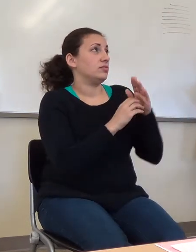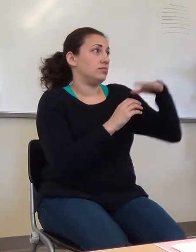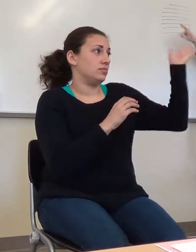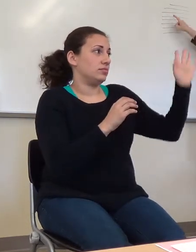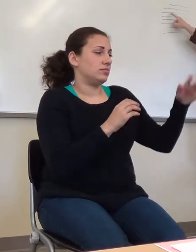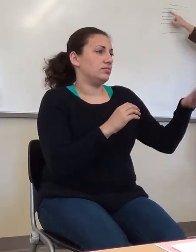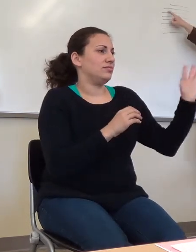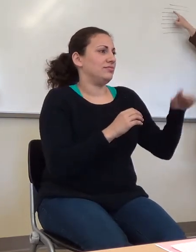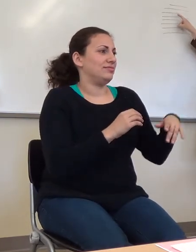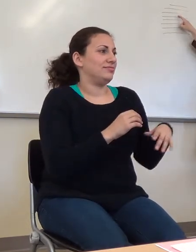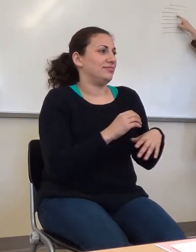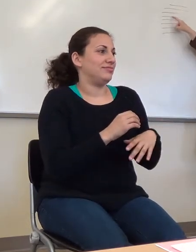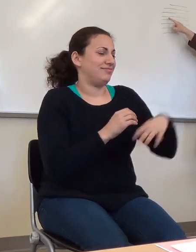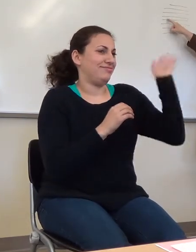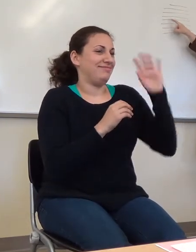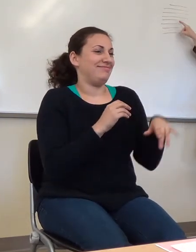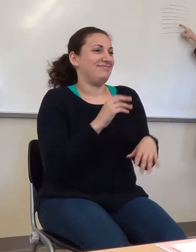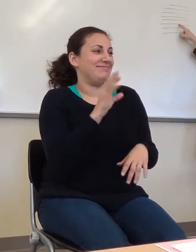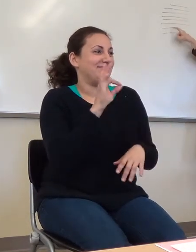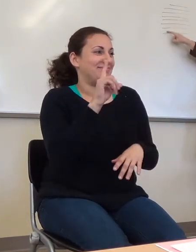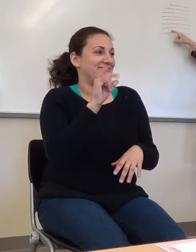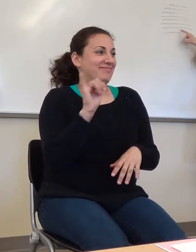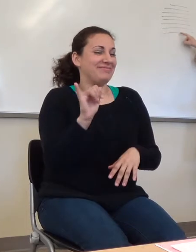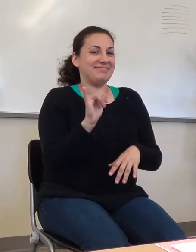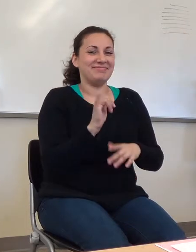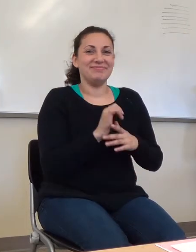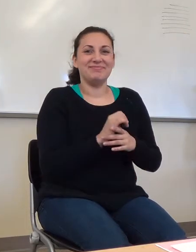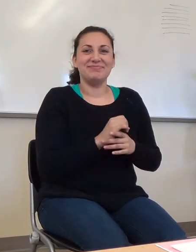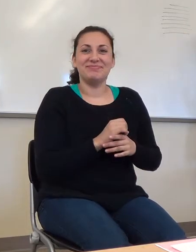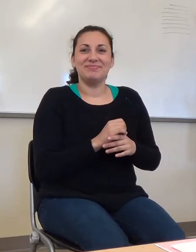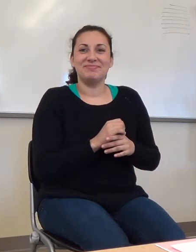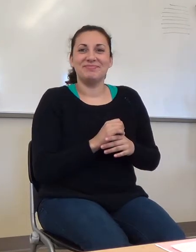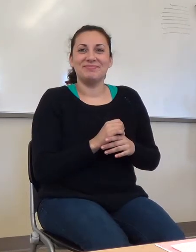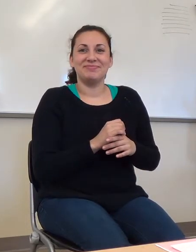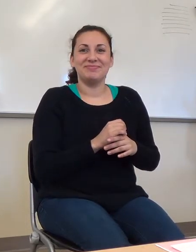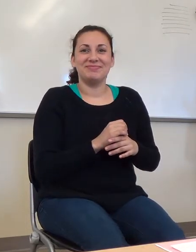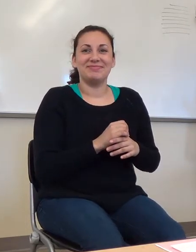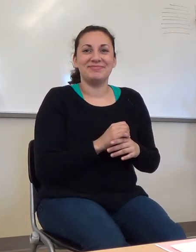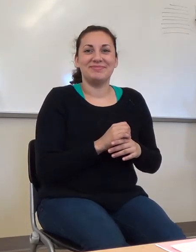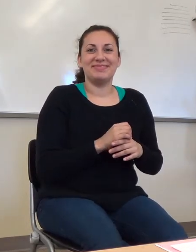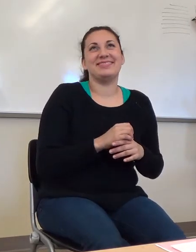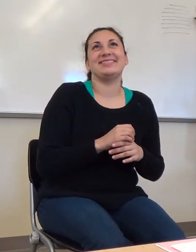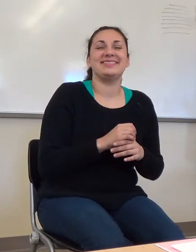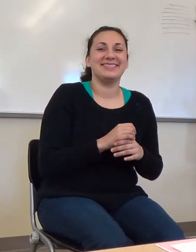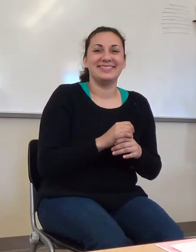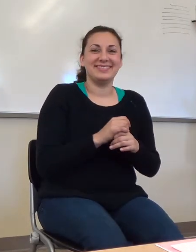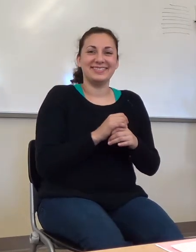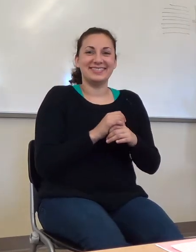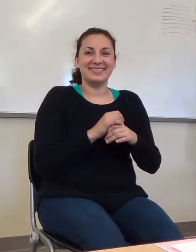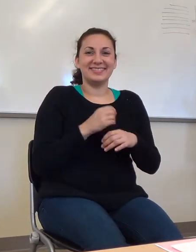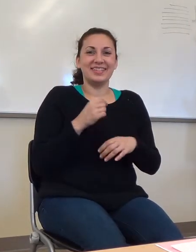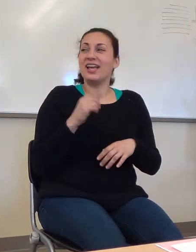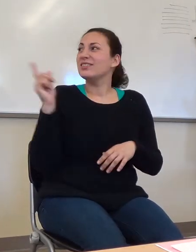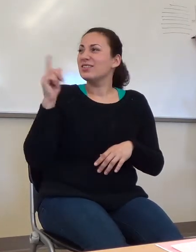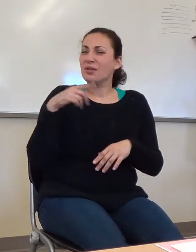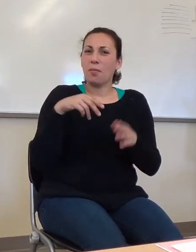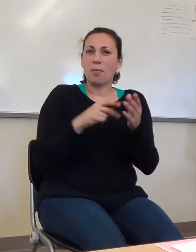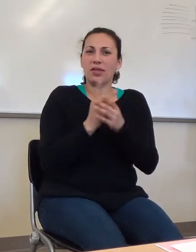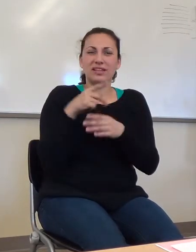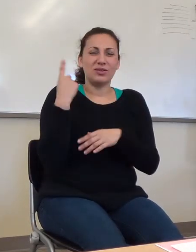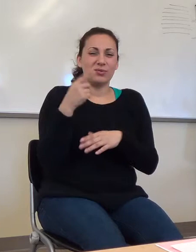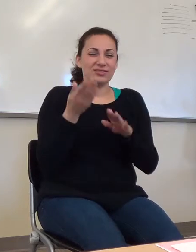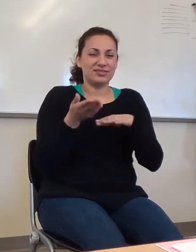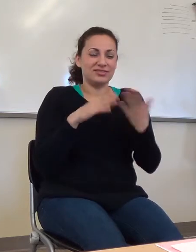being able to pick out 1, 2, 3, 4, 5, 6, remember those paragraphs, they kind of went